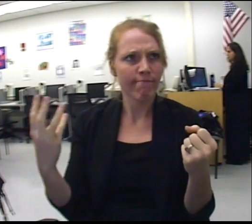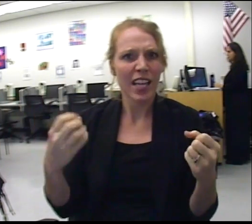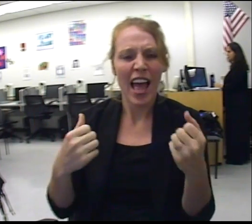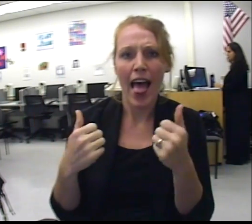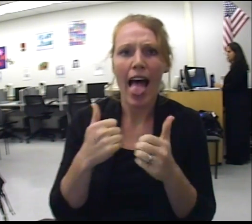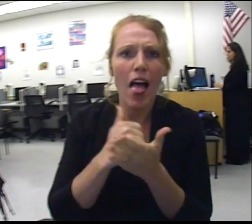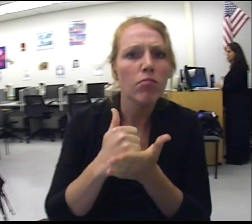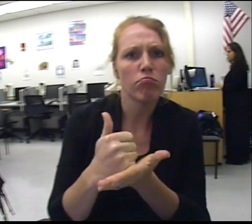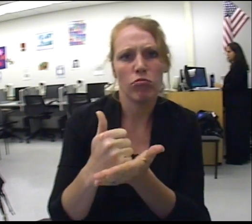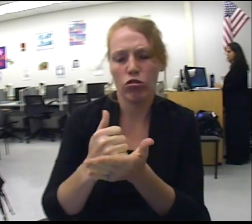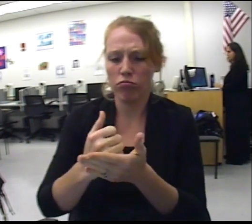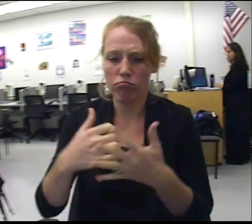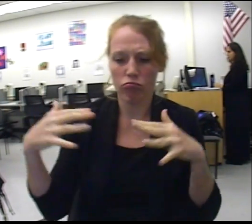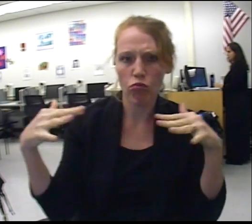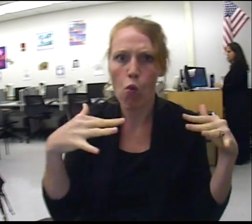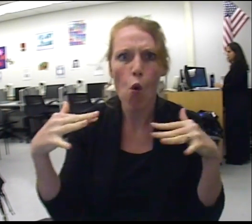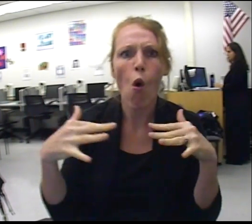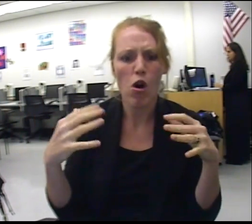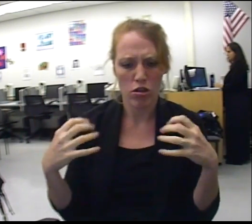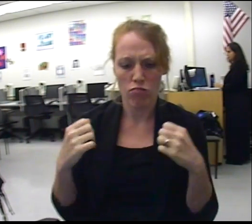you, give you money if you needed it.